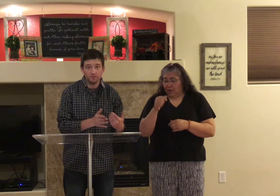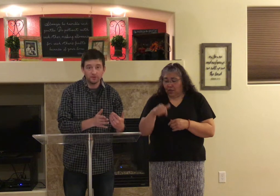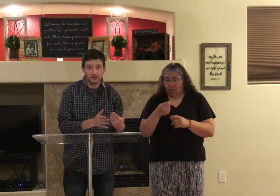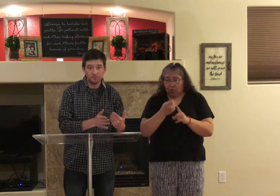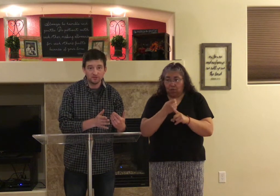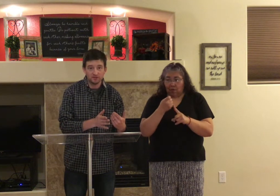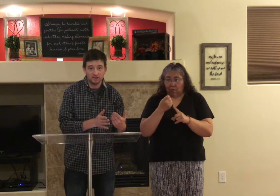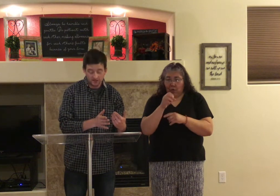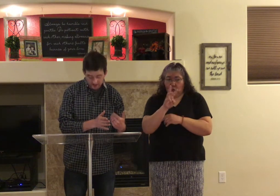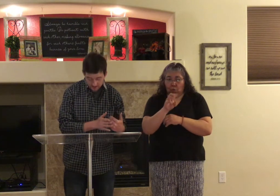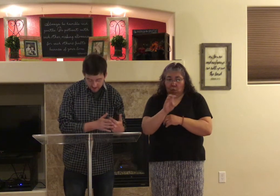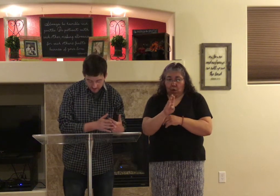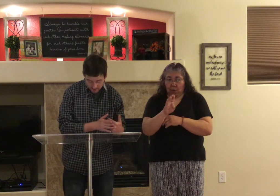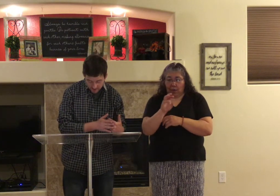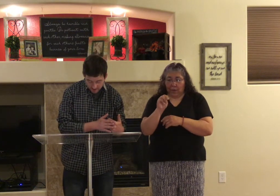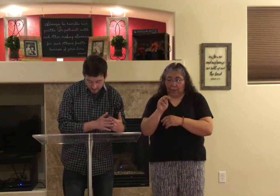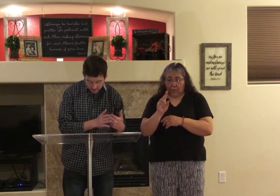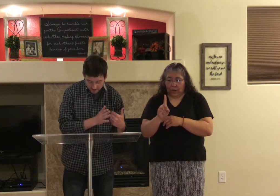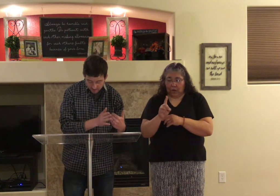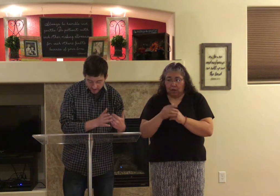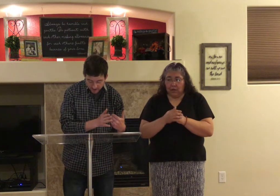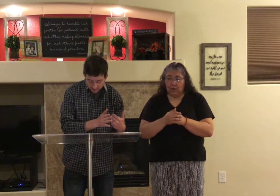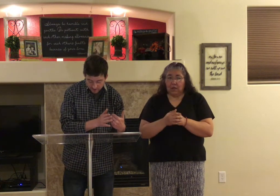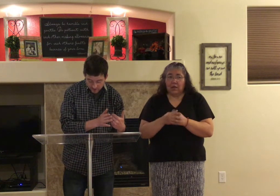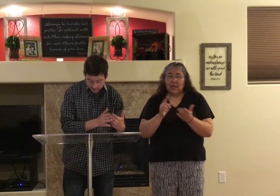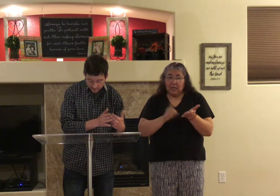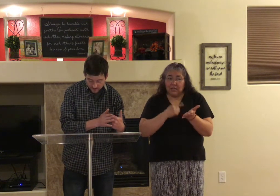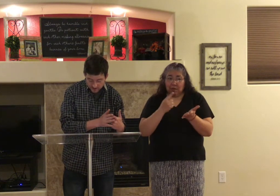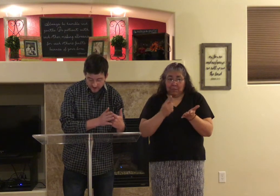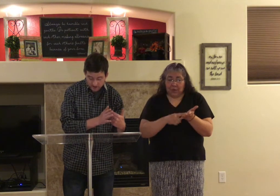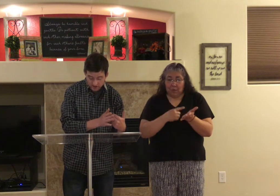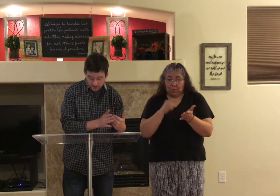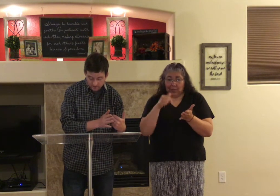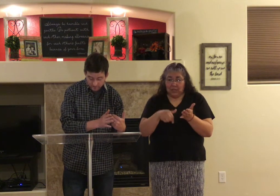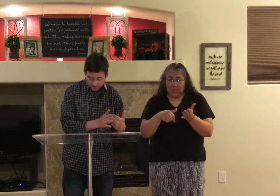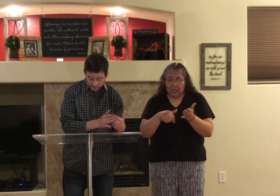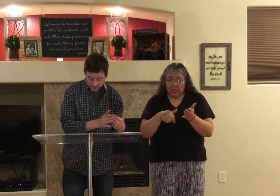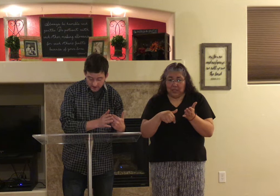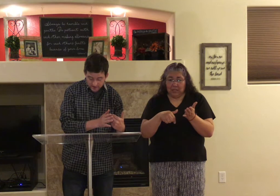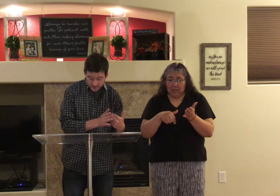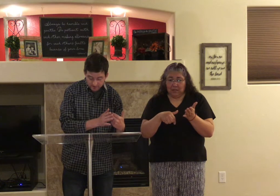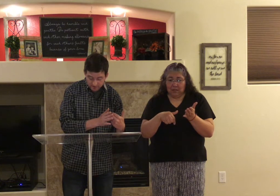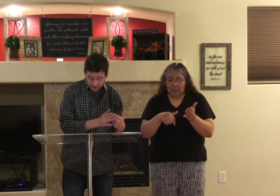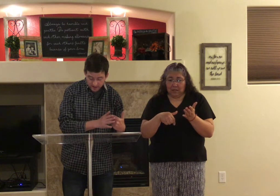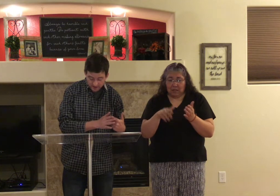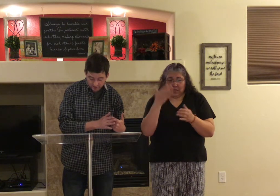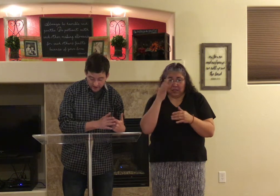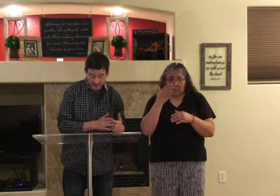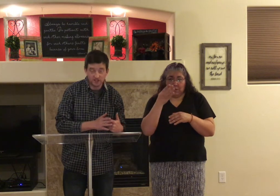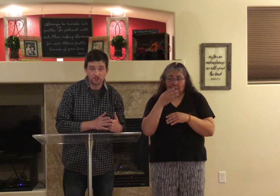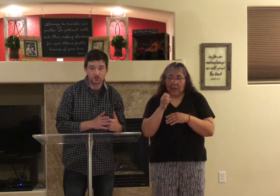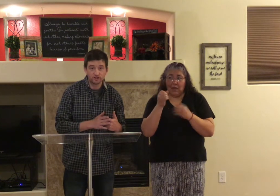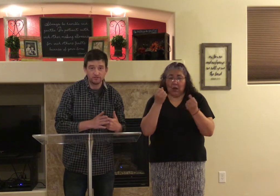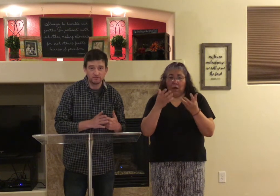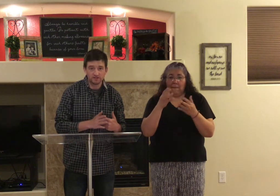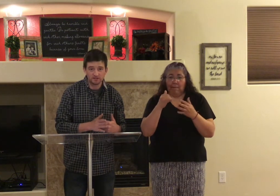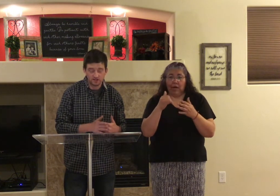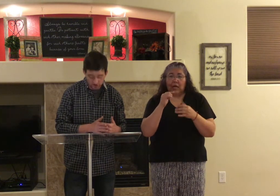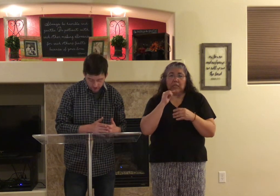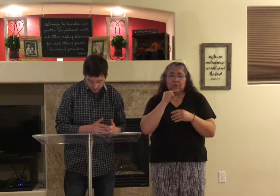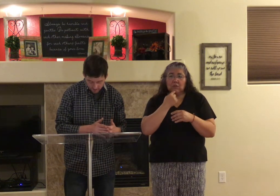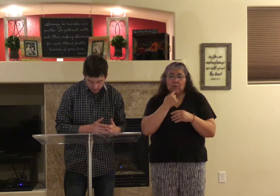from WebMD, and it says, sometimes this condition seems to be caused by